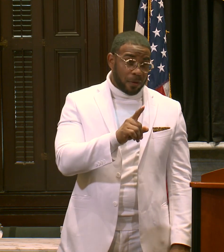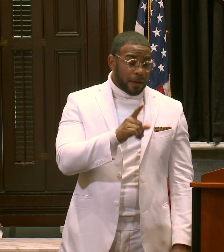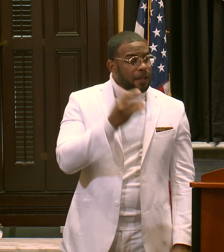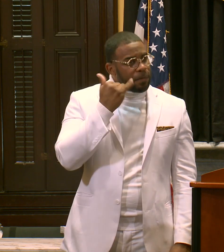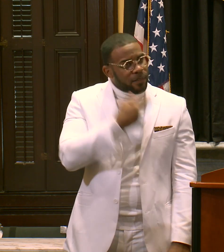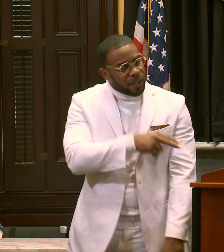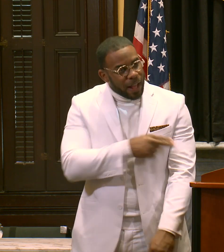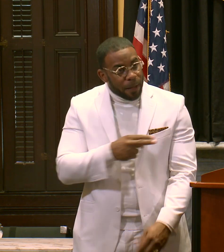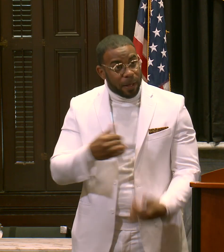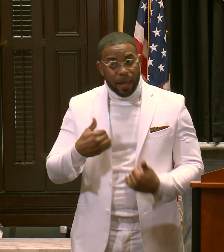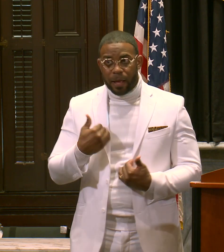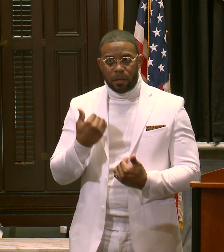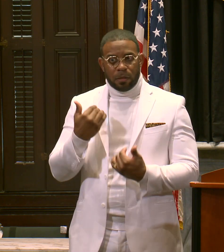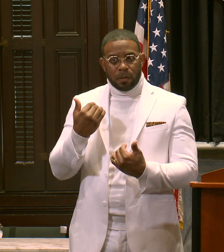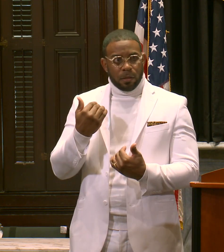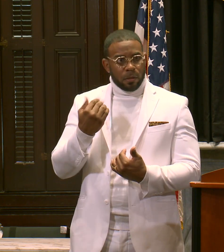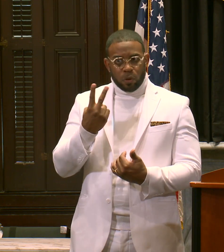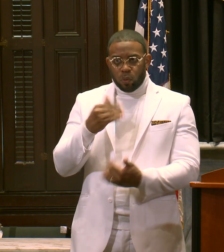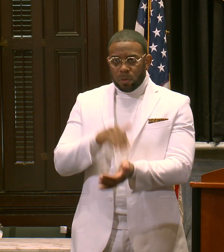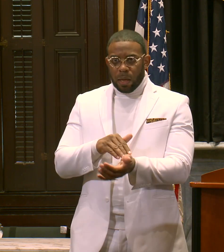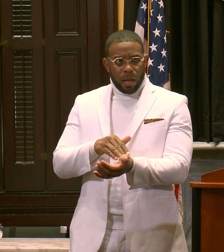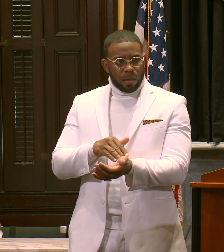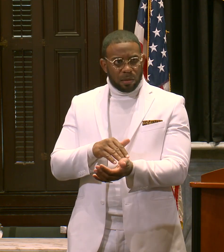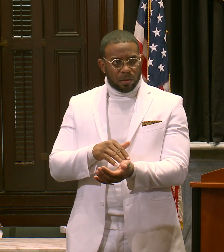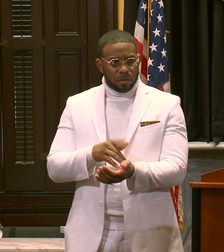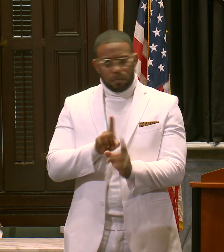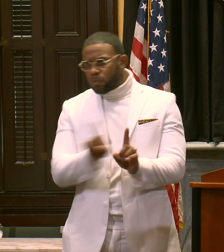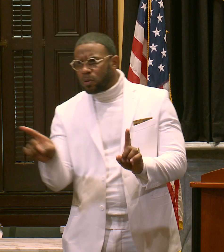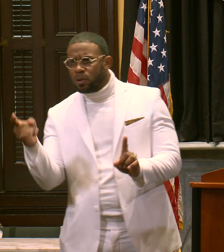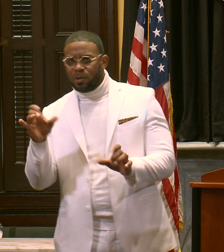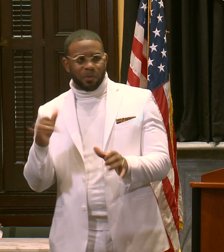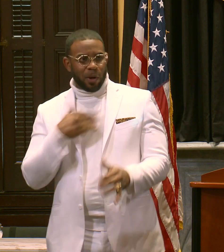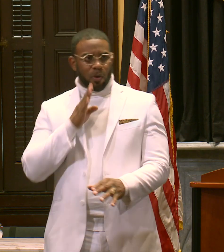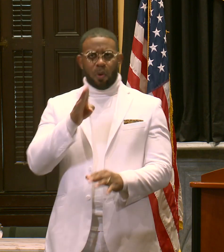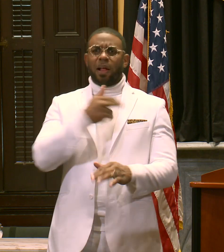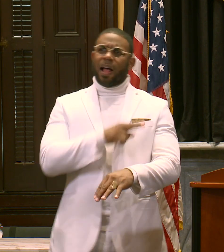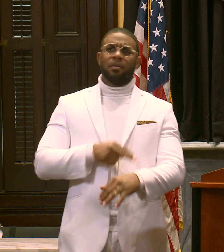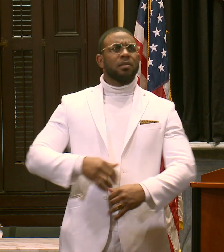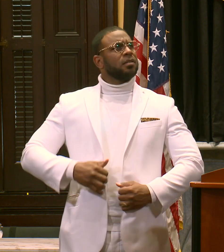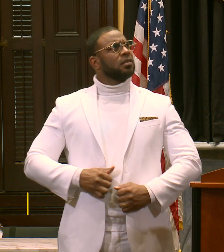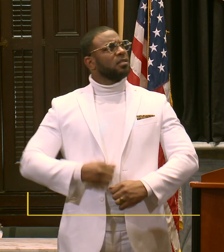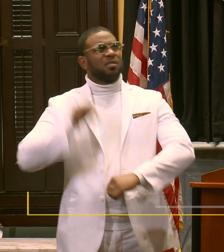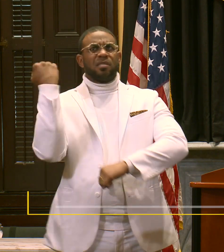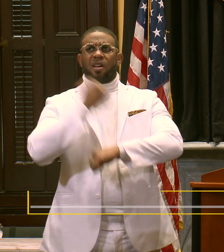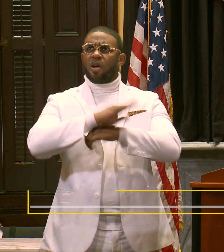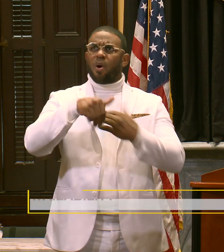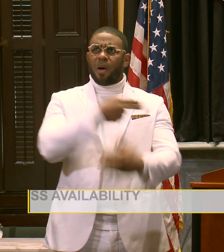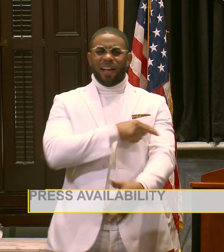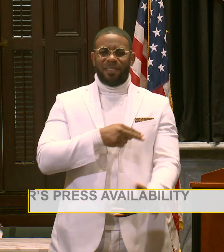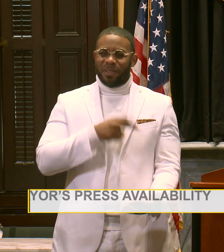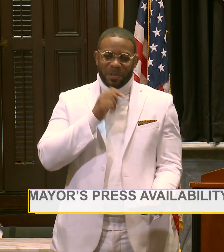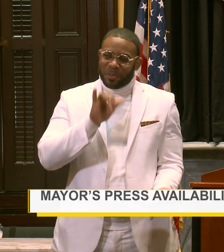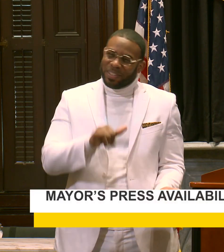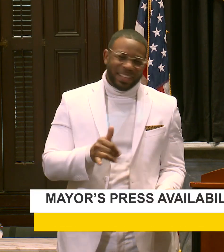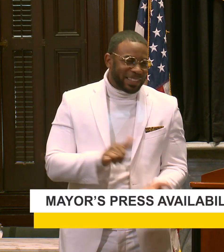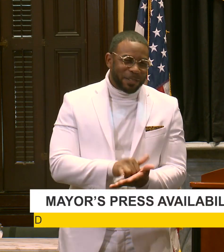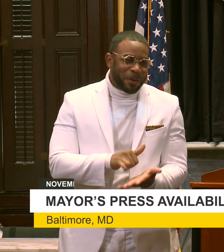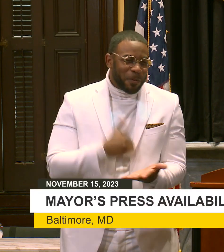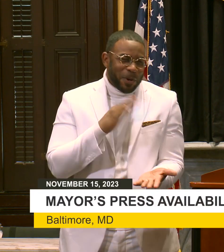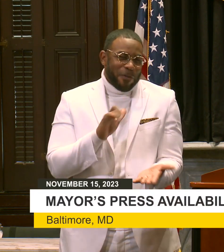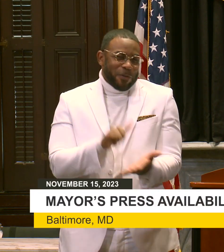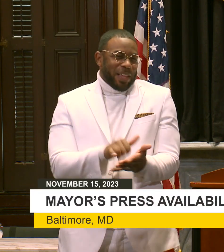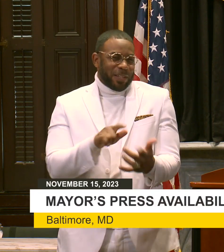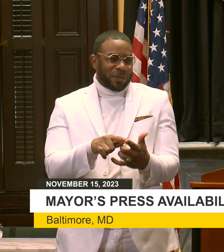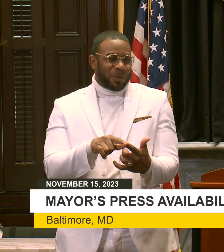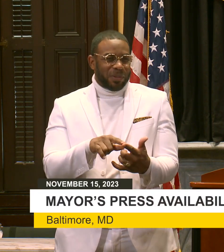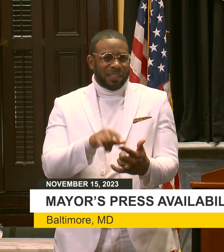a hospital has 2 doctors go rogue and do things, we don't go to that hospital and say you should close the whole hospital down, right? You would never do